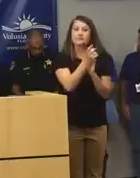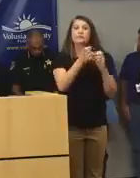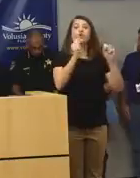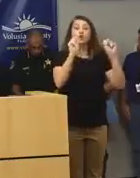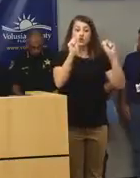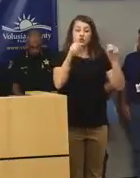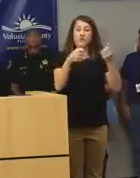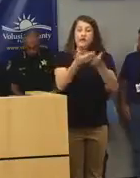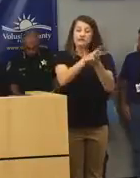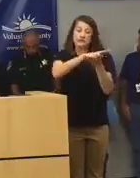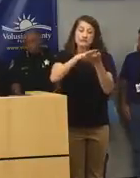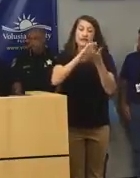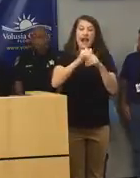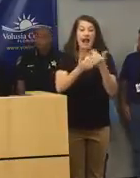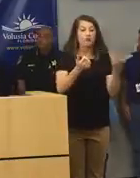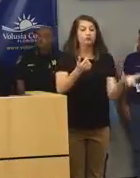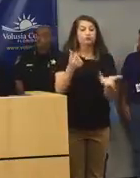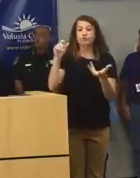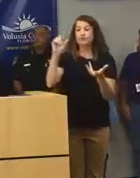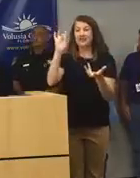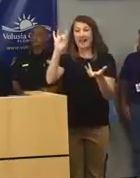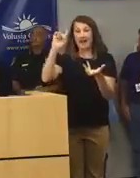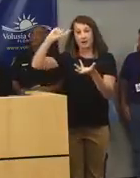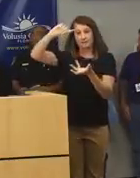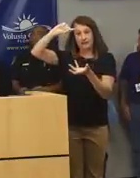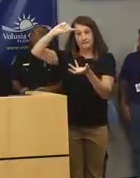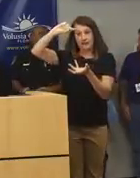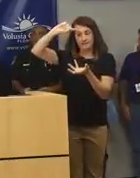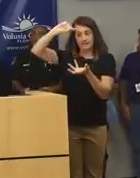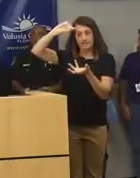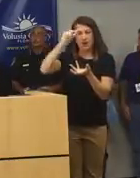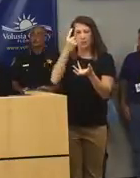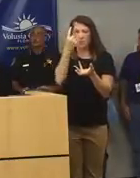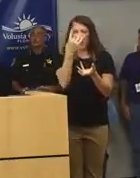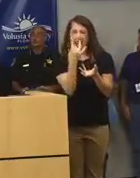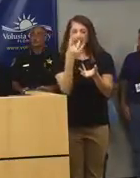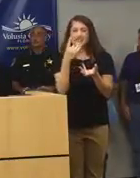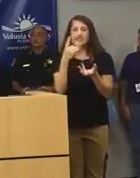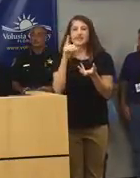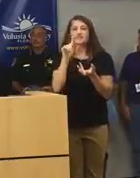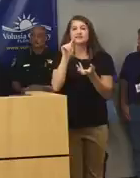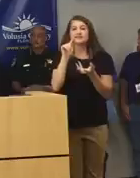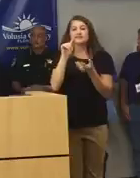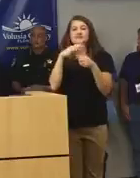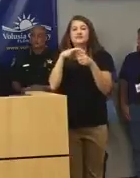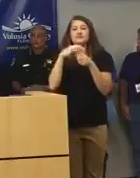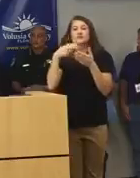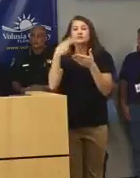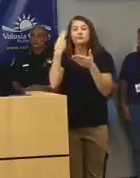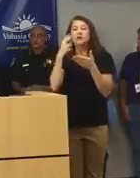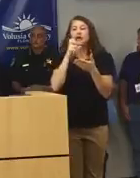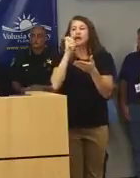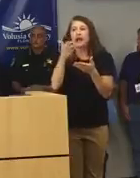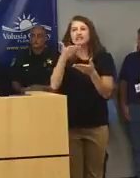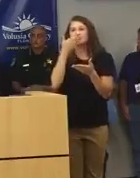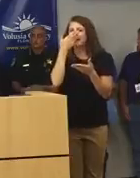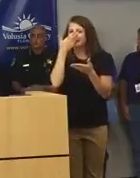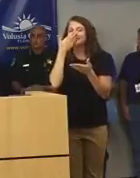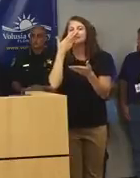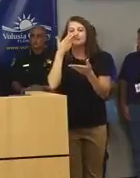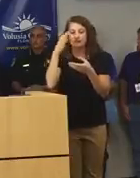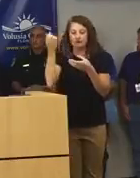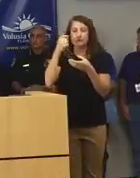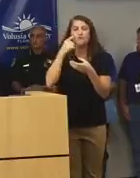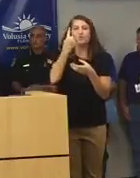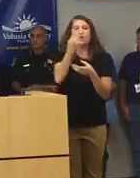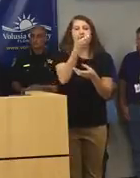can disinfect it by adding 8 drops or approximately 1/8 of a teaspoon of unscented household bleach per gallon of